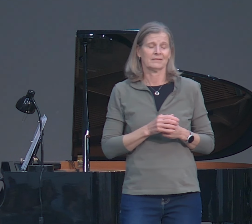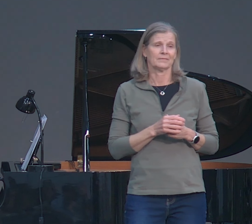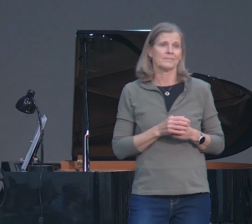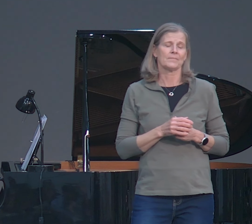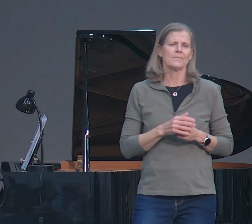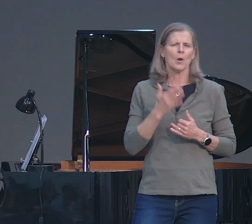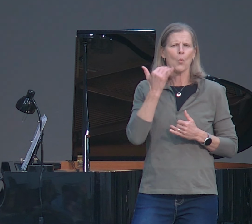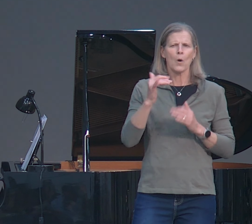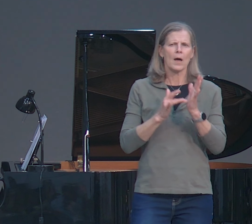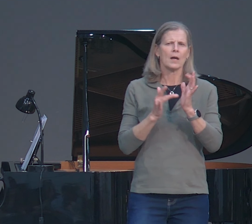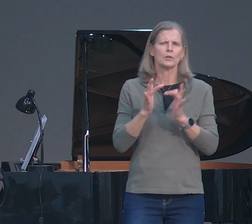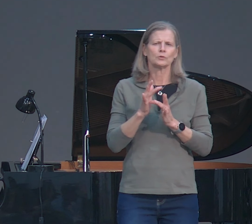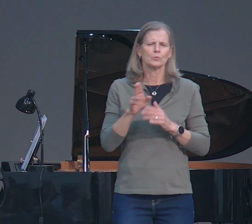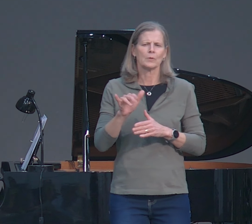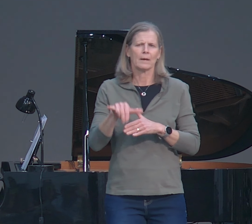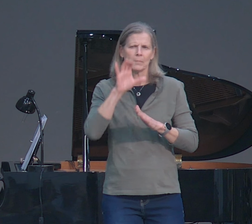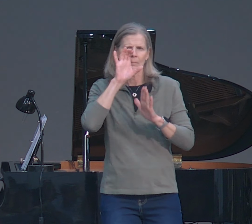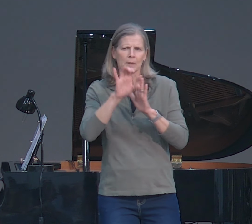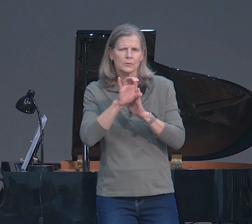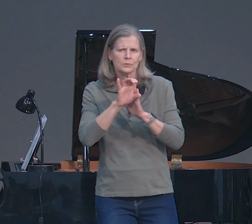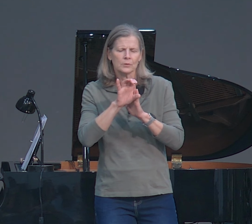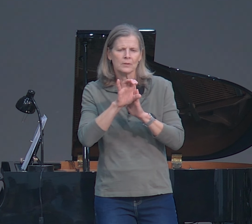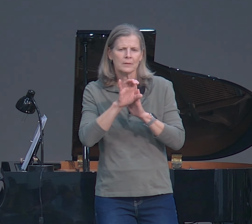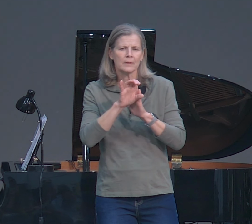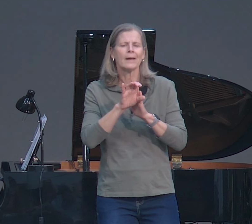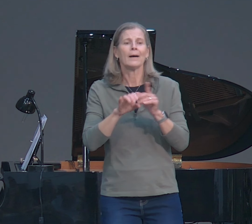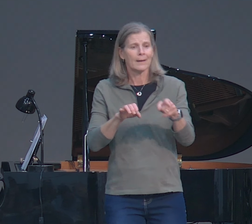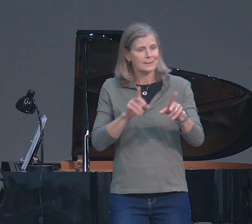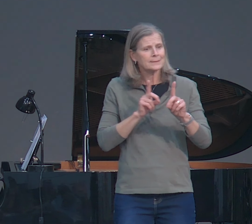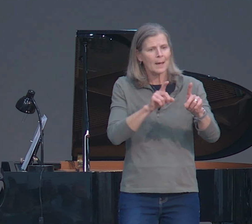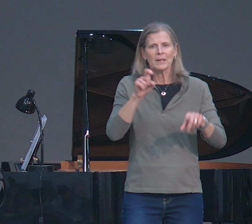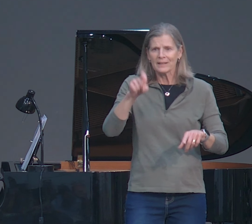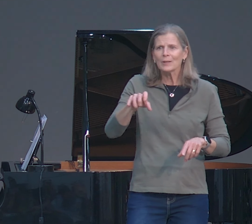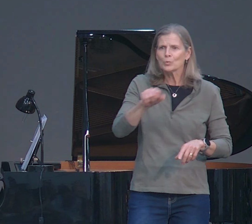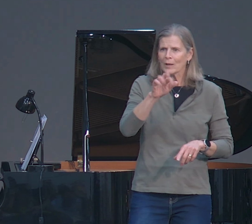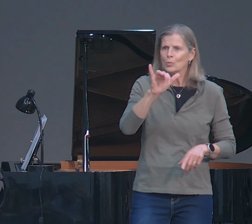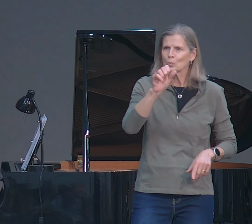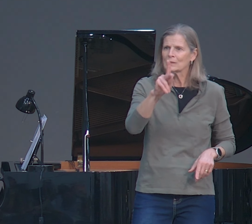Well, here's why. Because the disciples need to take risks.